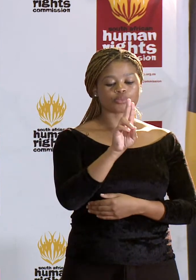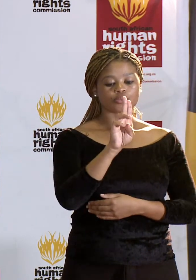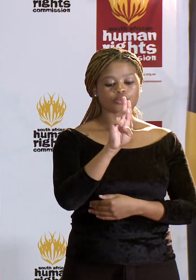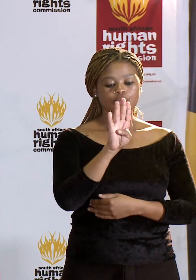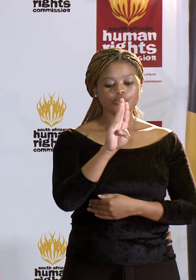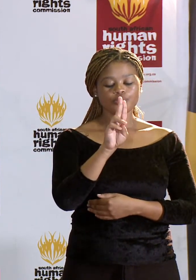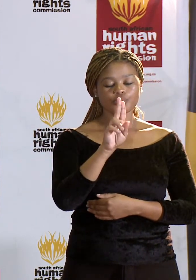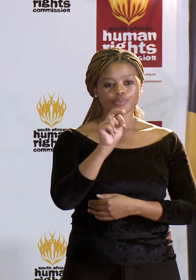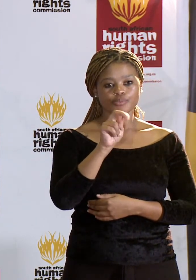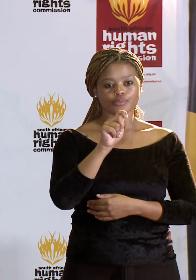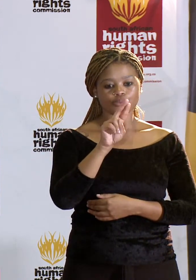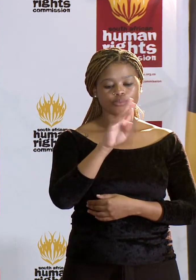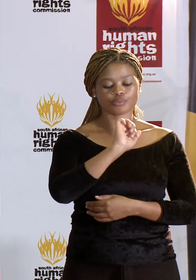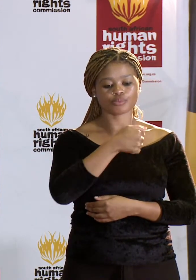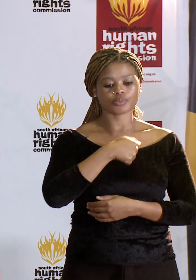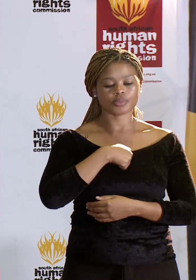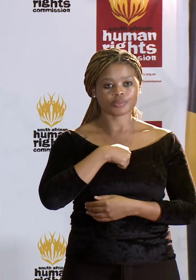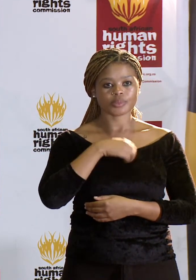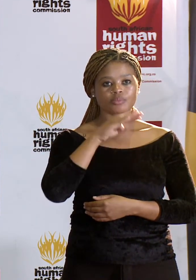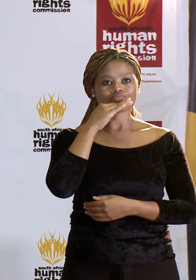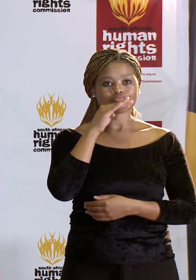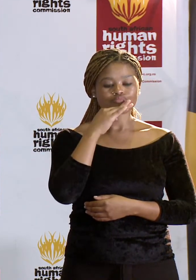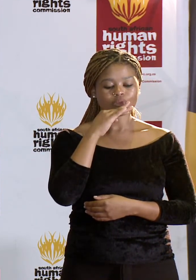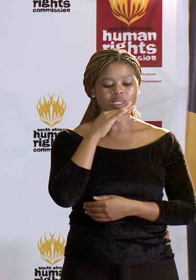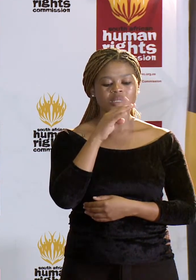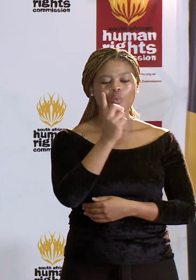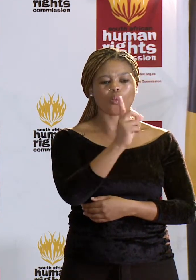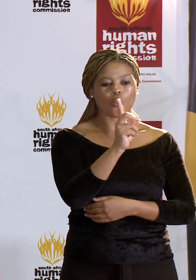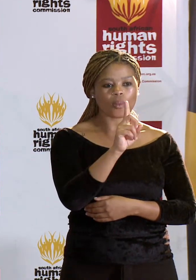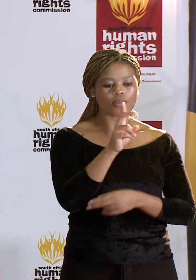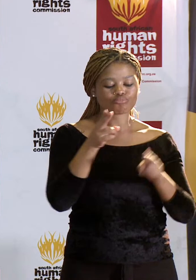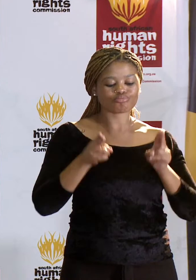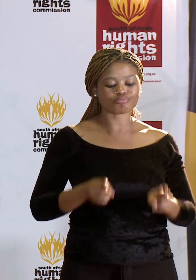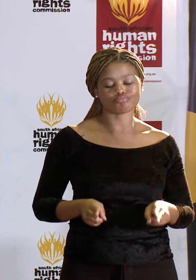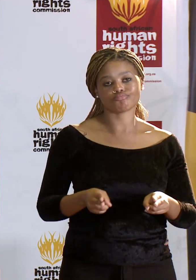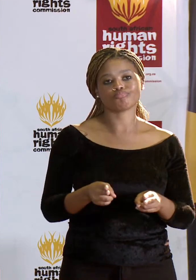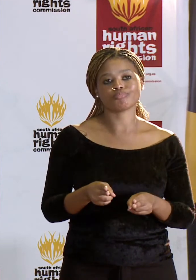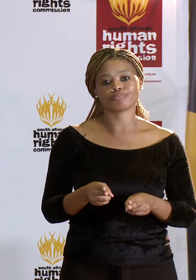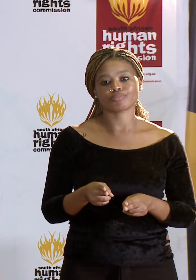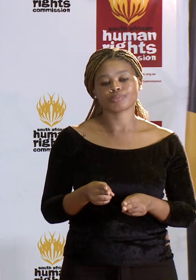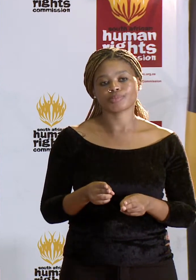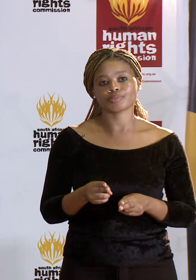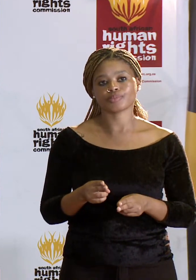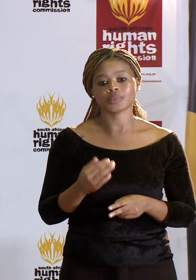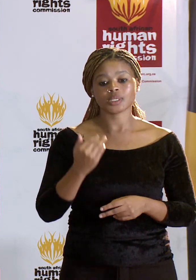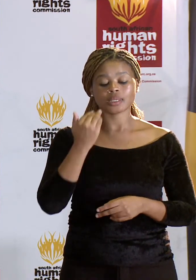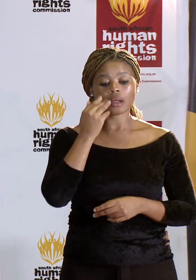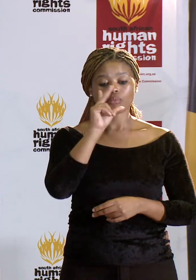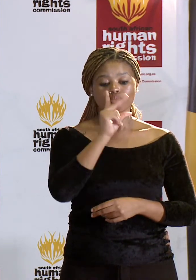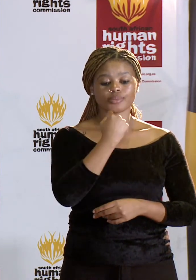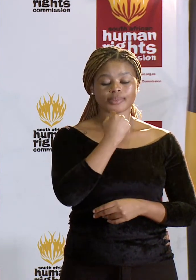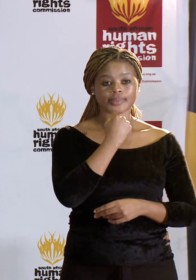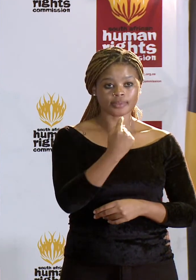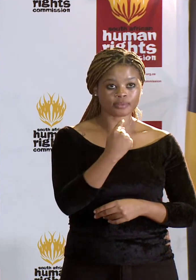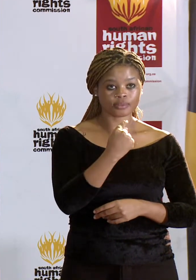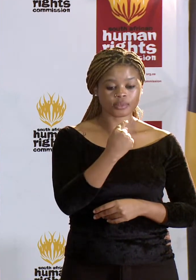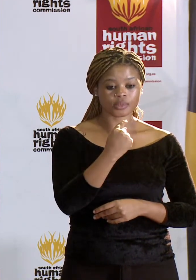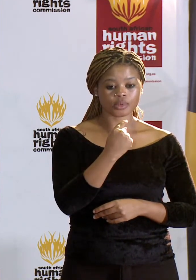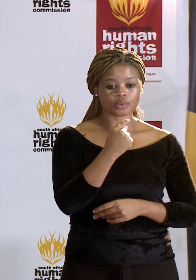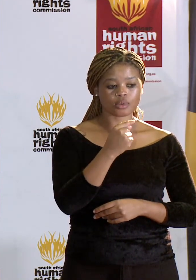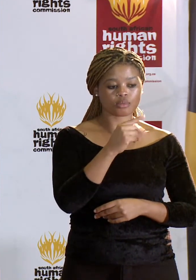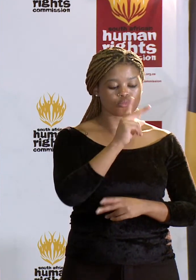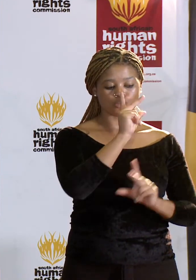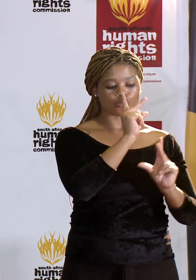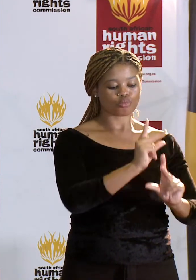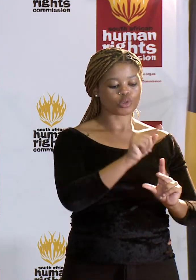the very core of what it means to be human. Kuthetha ukuthini ba ungumntu. Xa ethi umntu